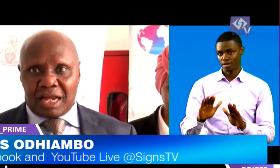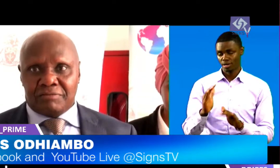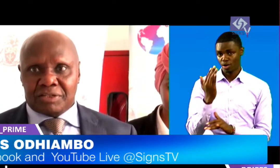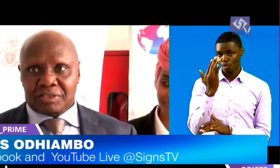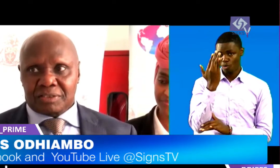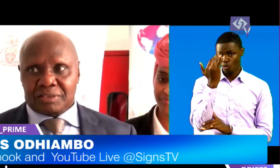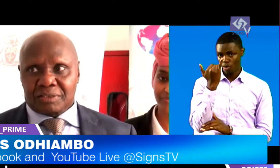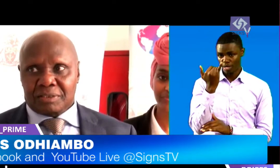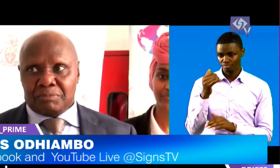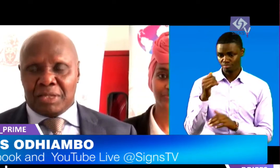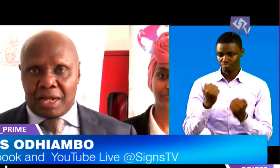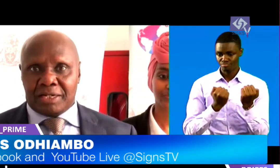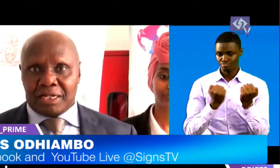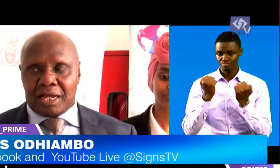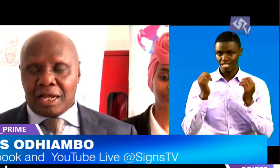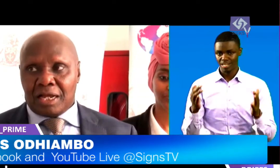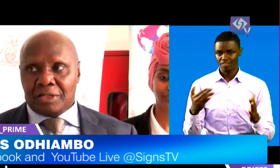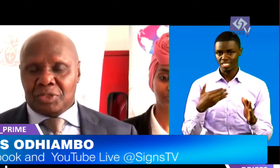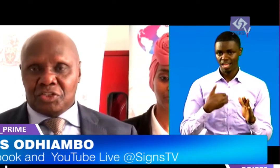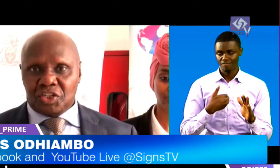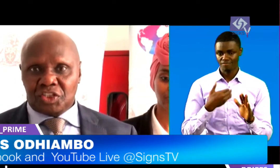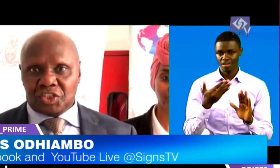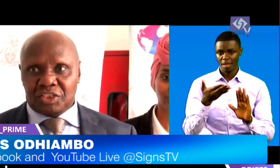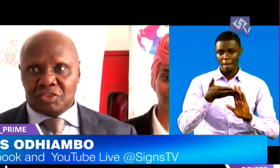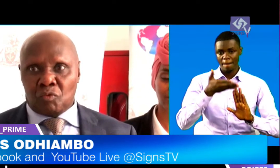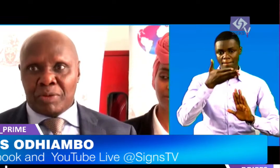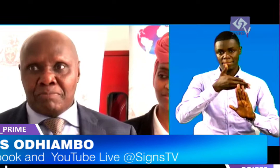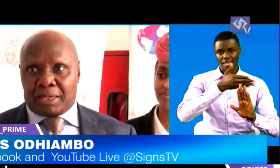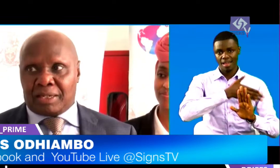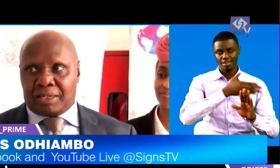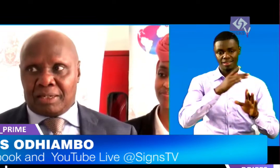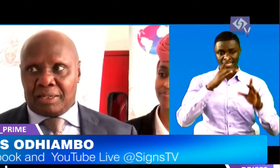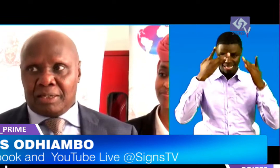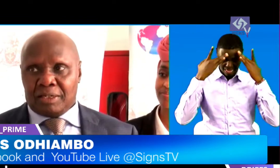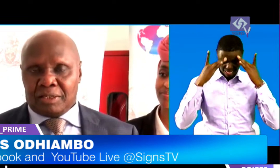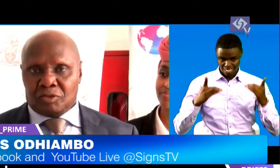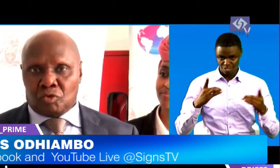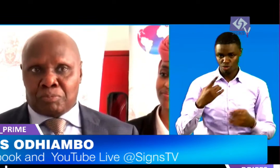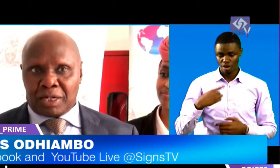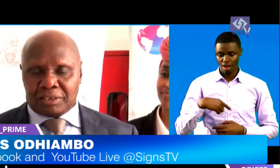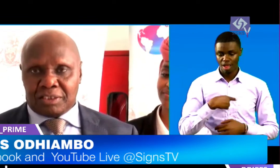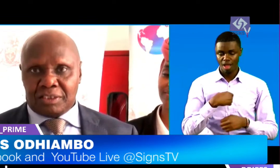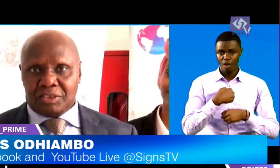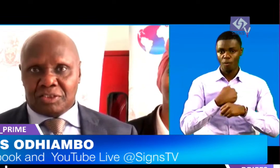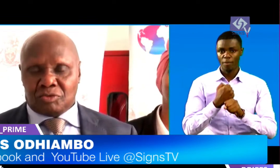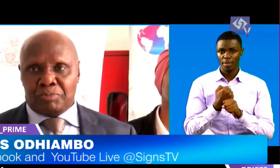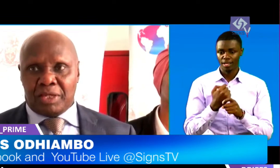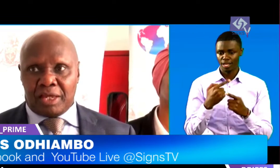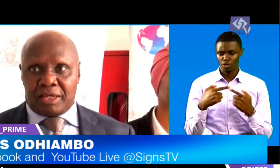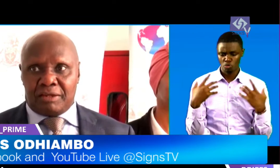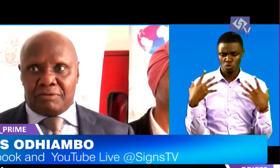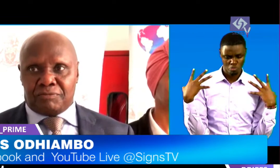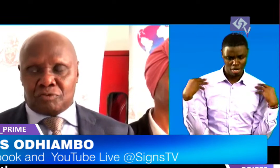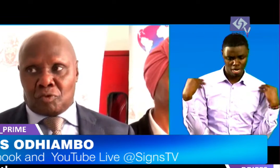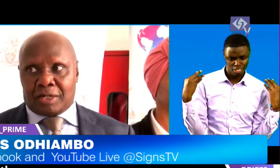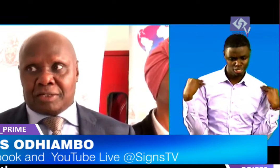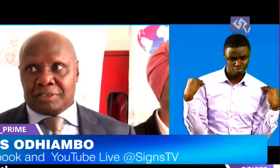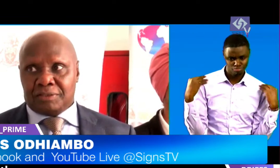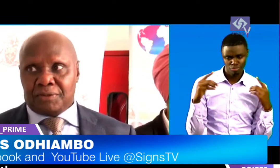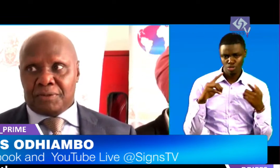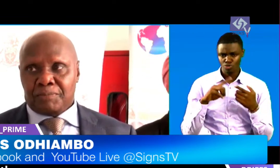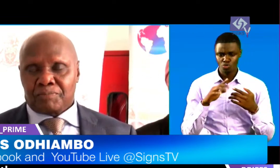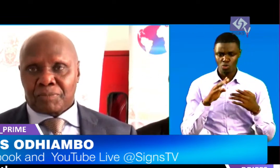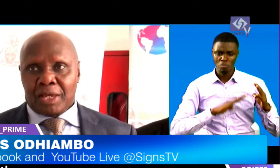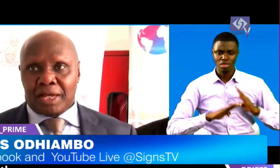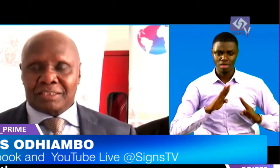are drivers behind the decisions we make to practice, to behave, to